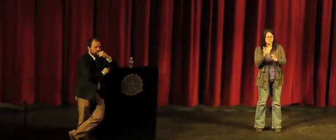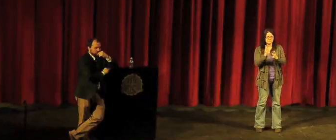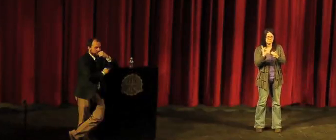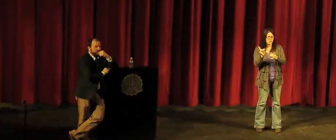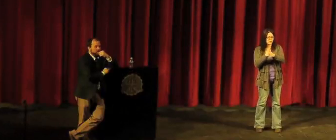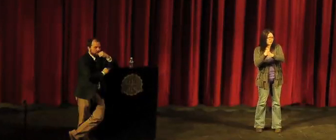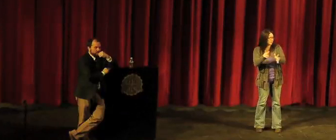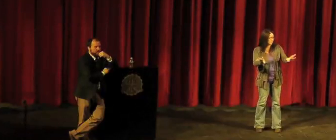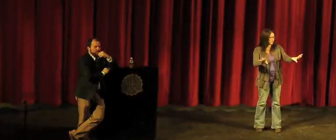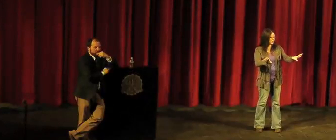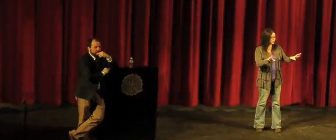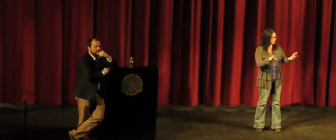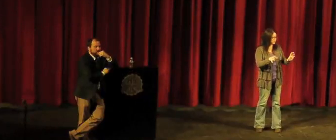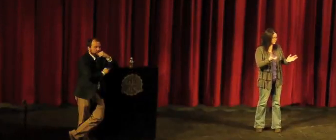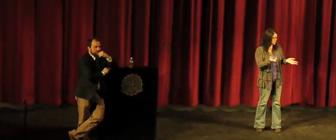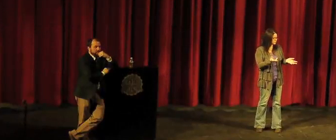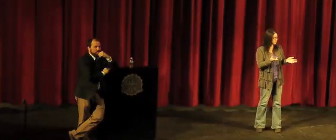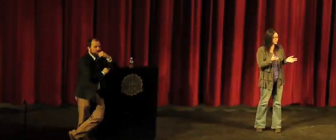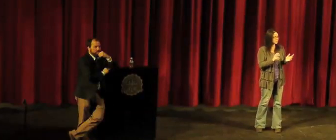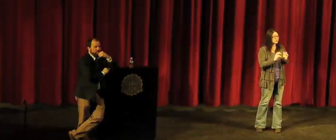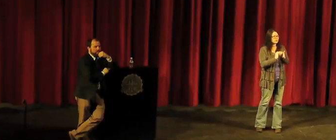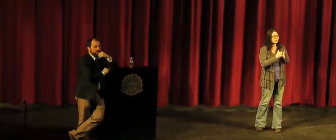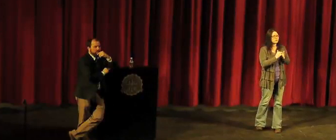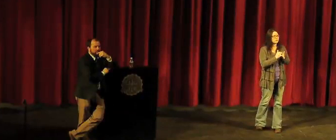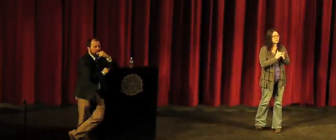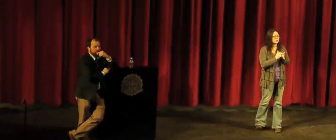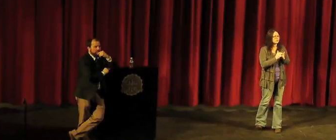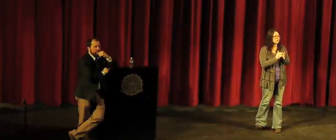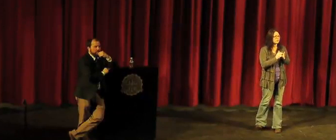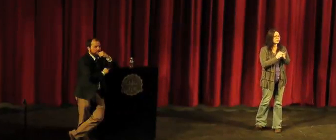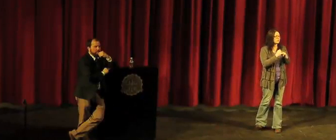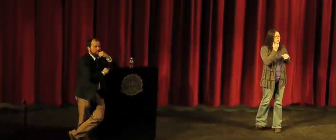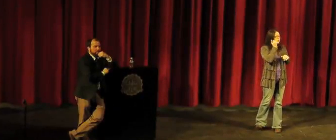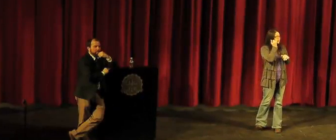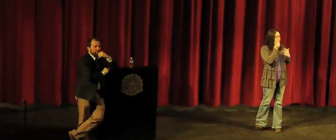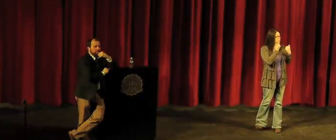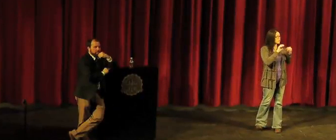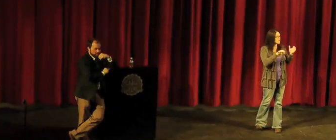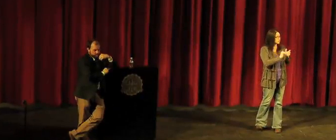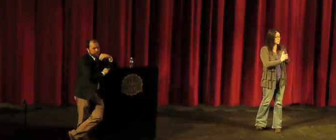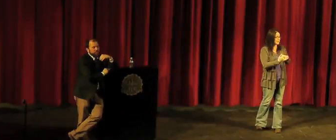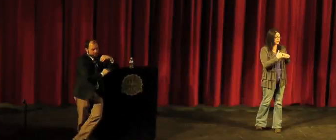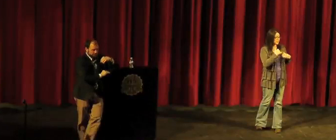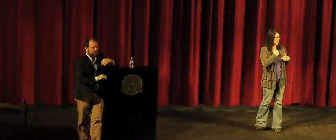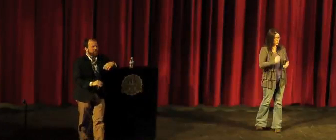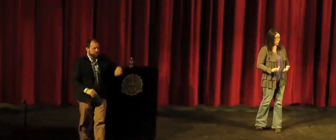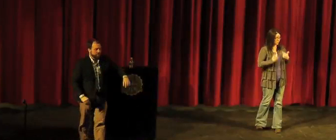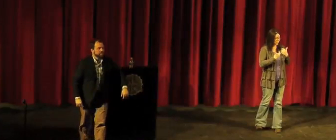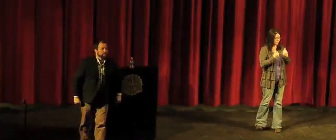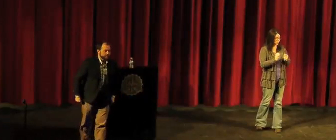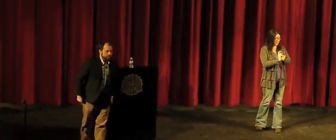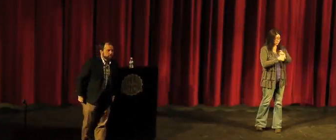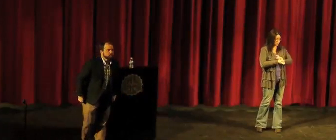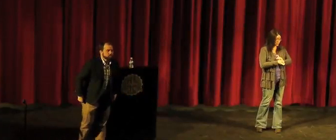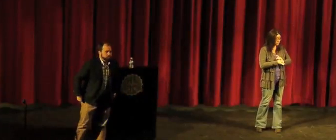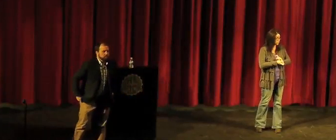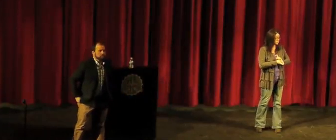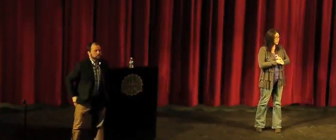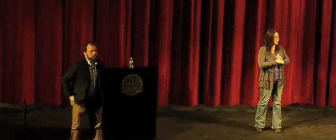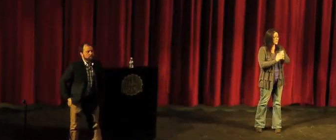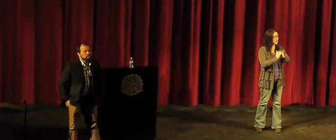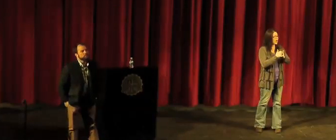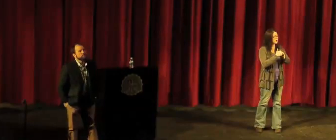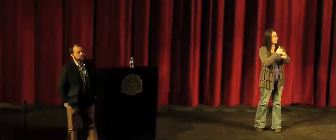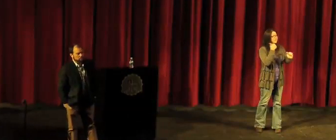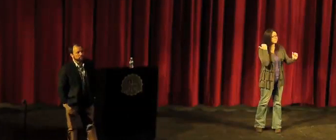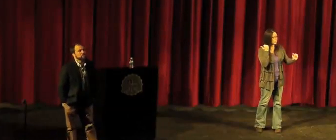you know, it's wonderful. You know, how can, if we're trying to do that in our own life, you know, how do we avoid the